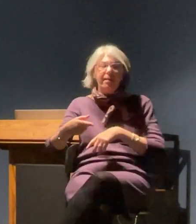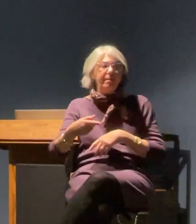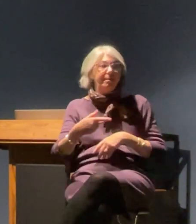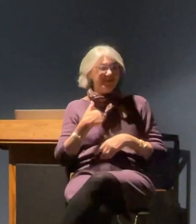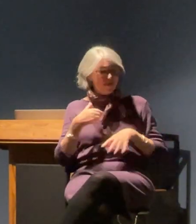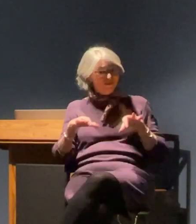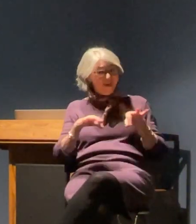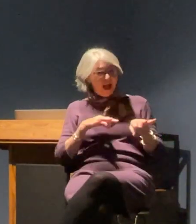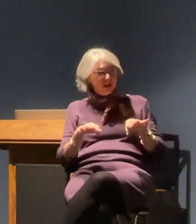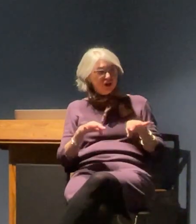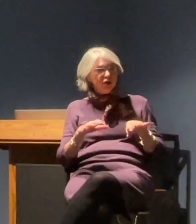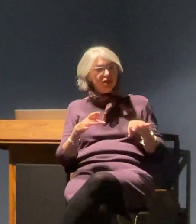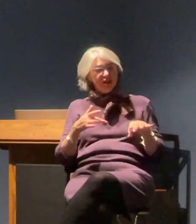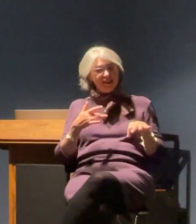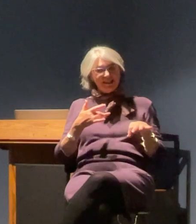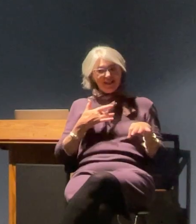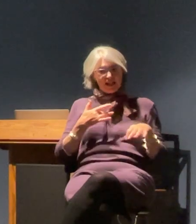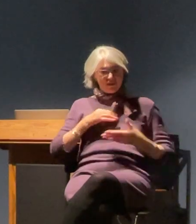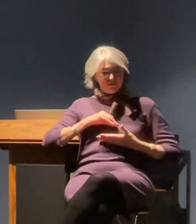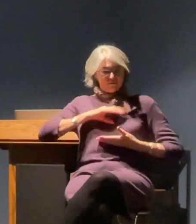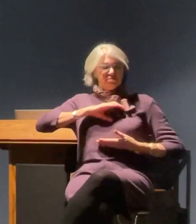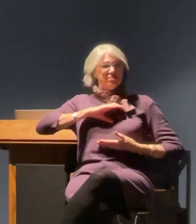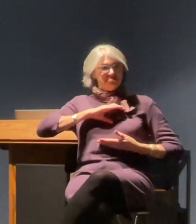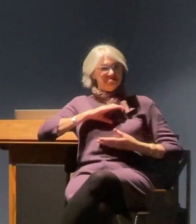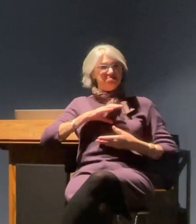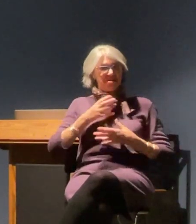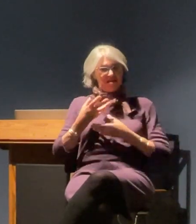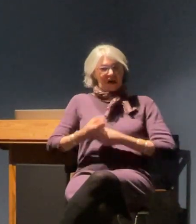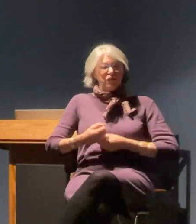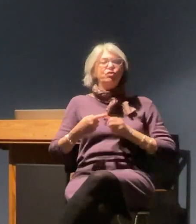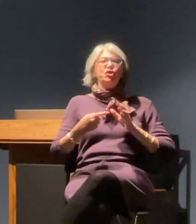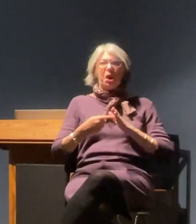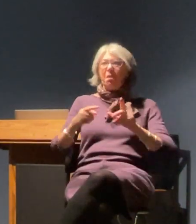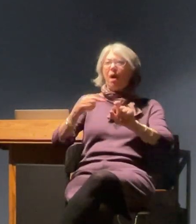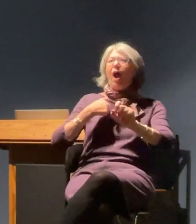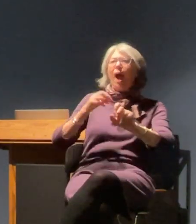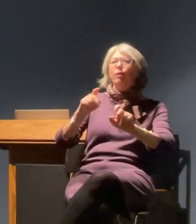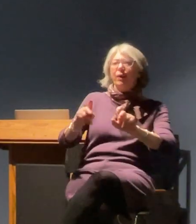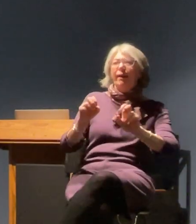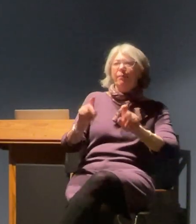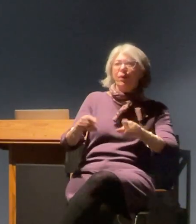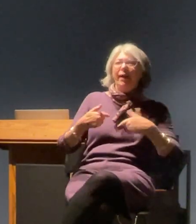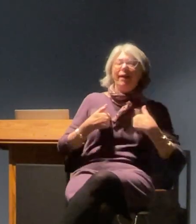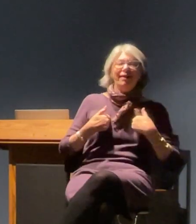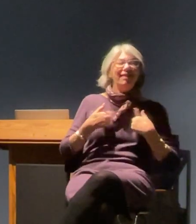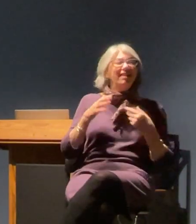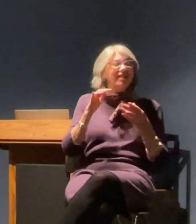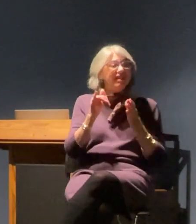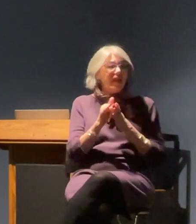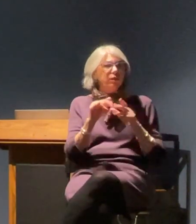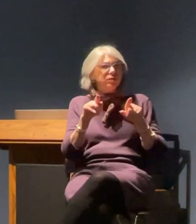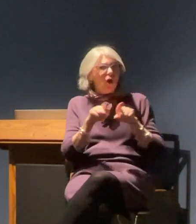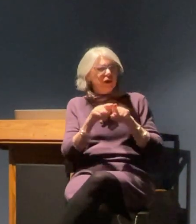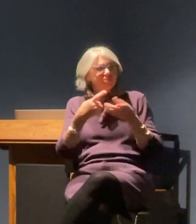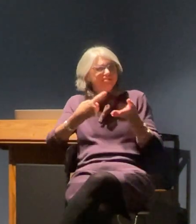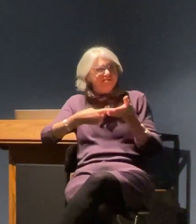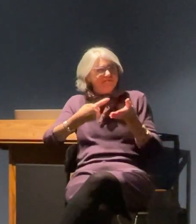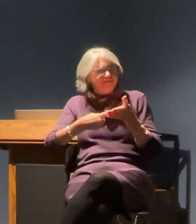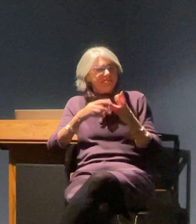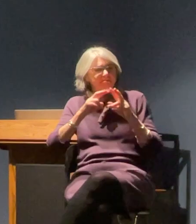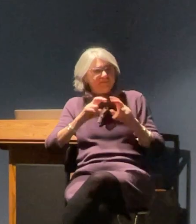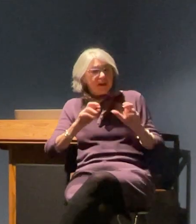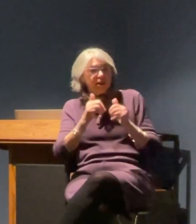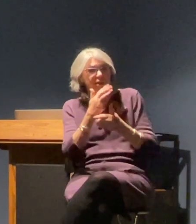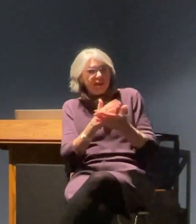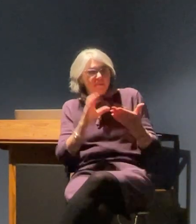they uphold the sense of esteem and confidence and show their loved ones like, I'm okay. So that also was teased out in how some